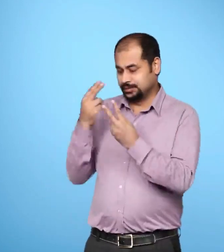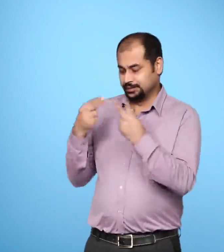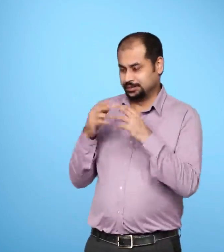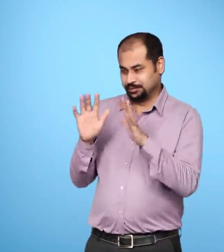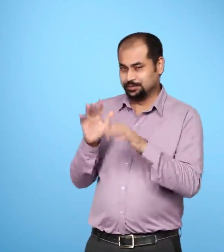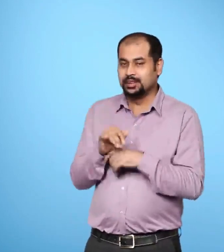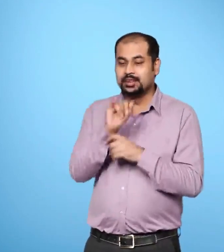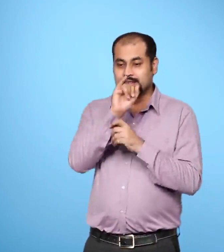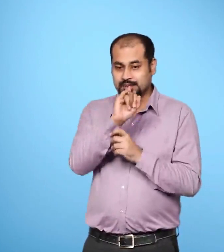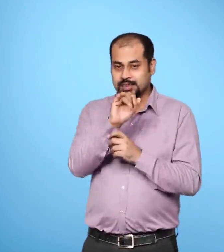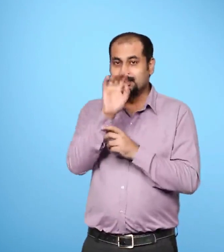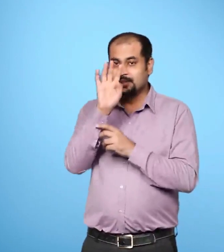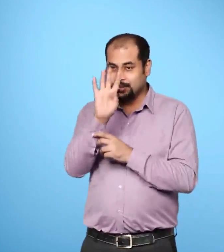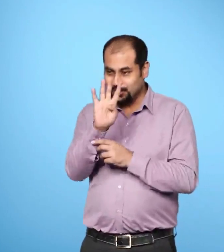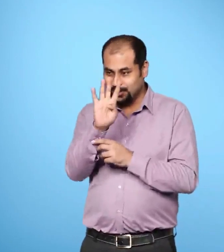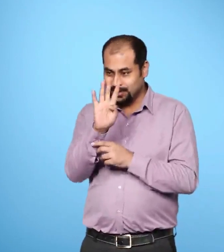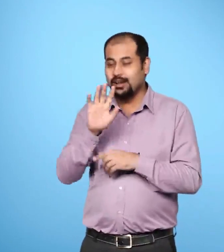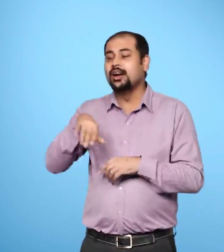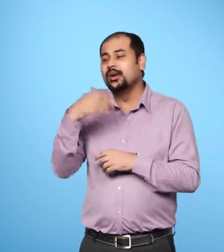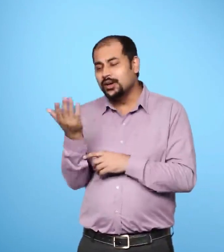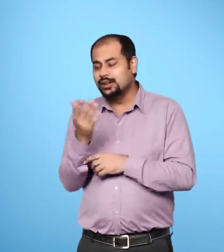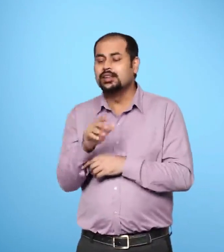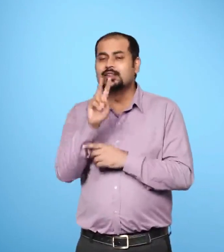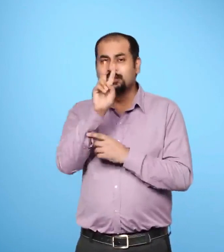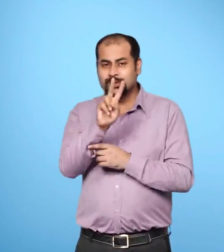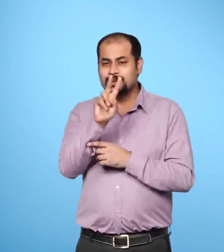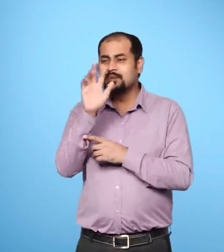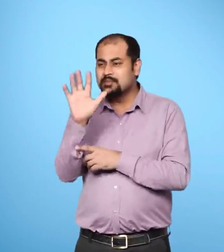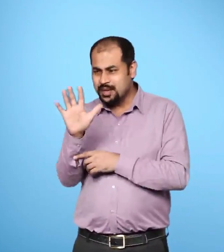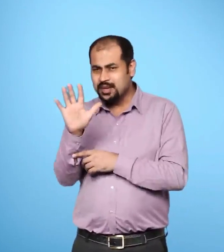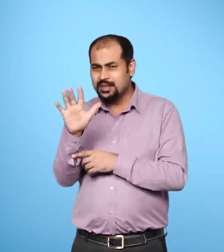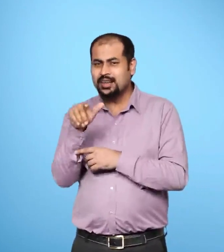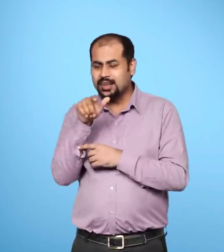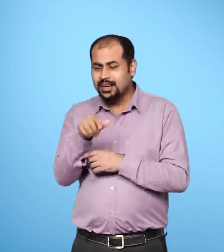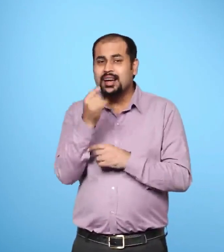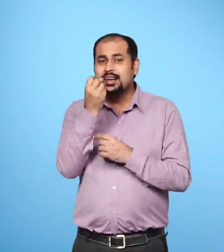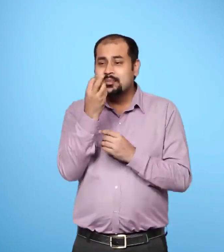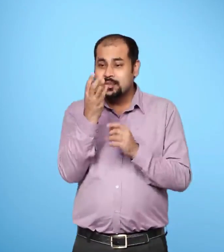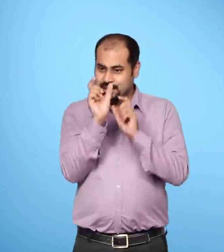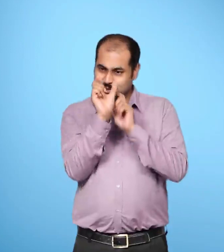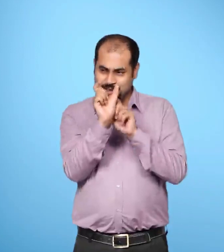See, for 64 and 25, the number names tell us the breakup.